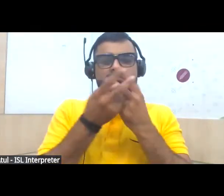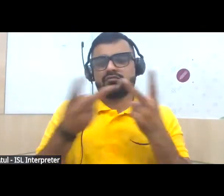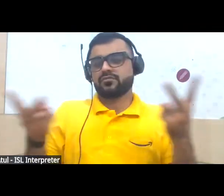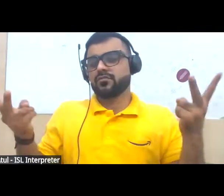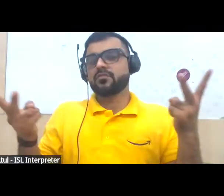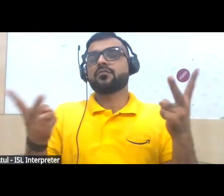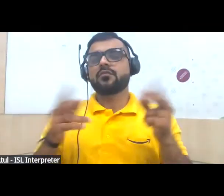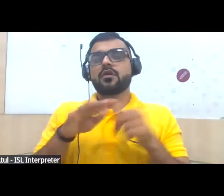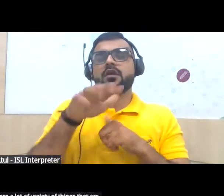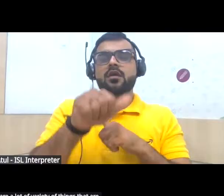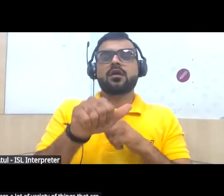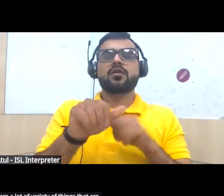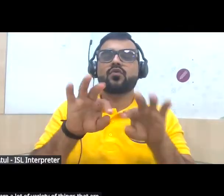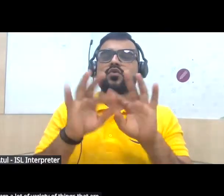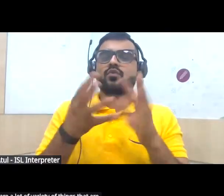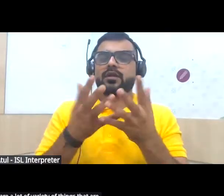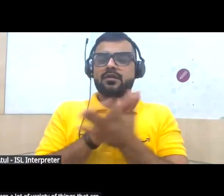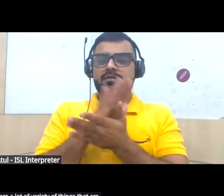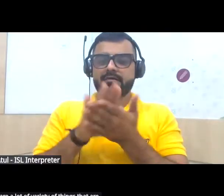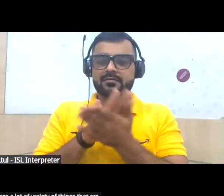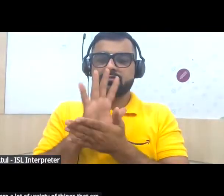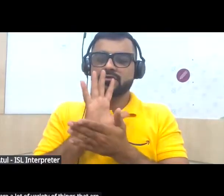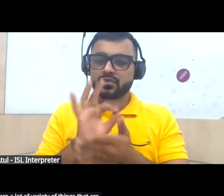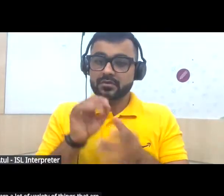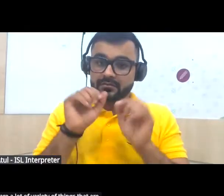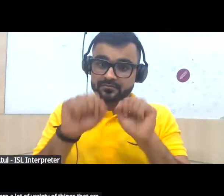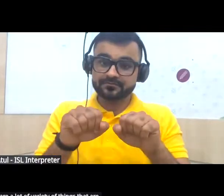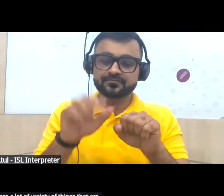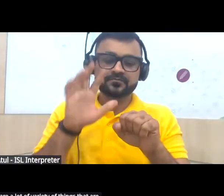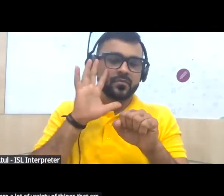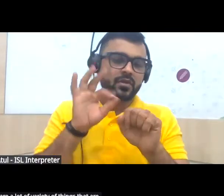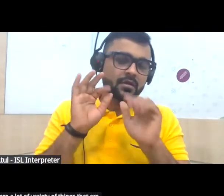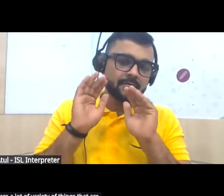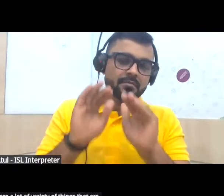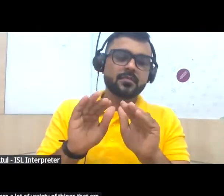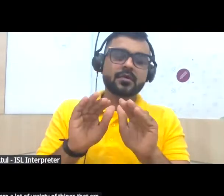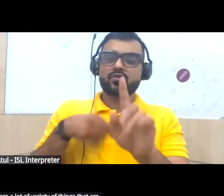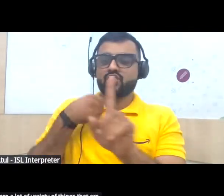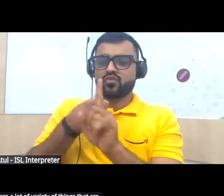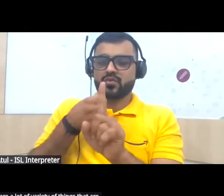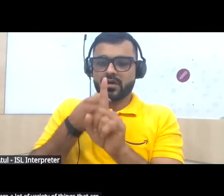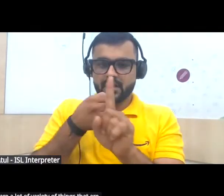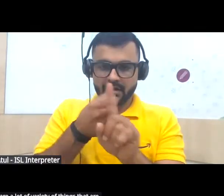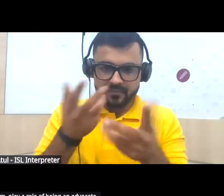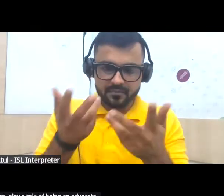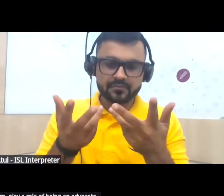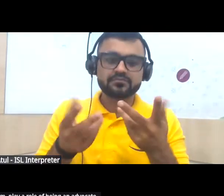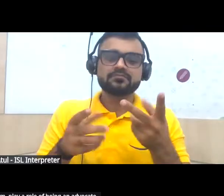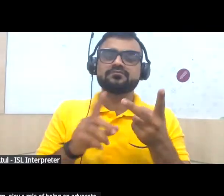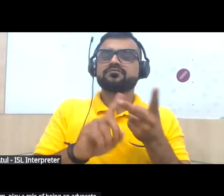that are inaccessible in the world. You actually play a role of being an advocate and